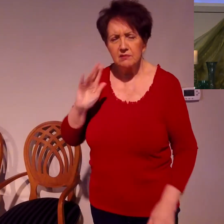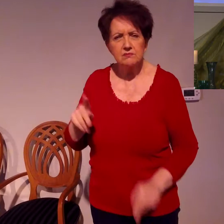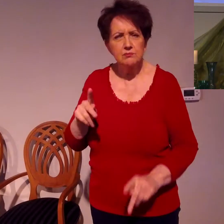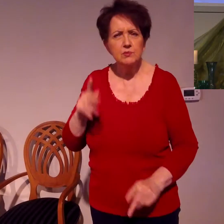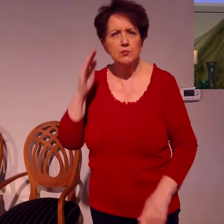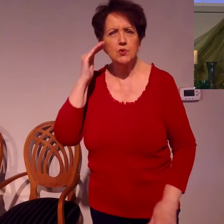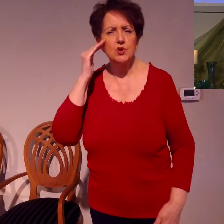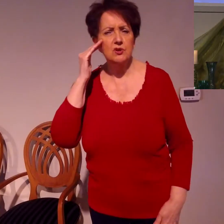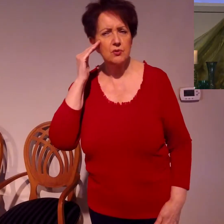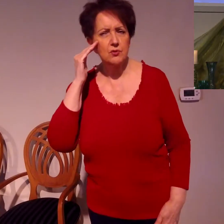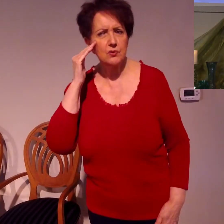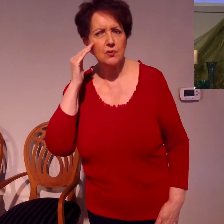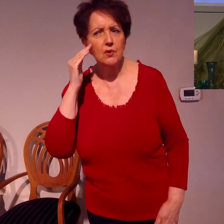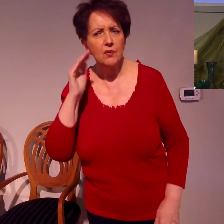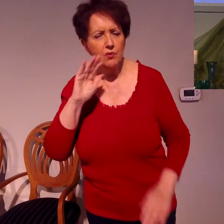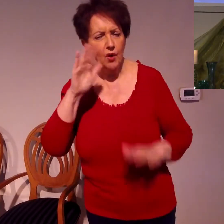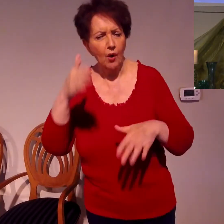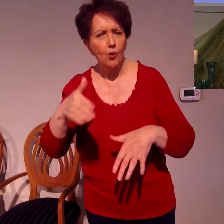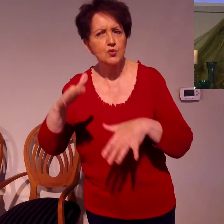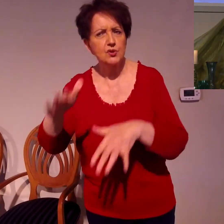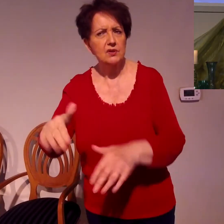wonderful ocean of life,